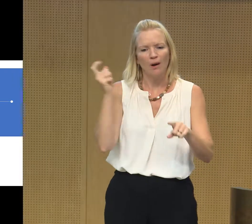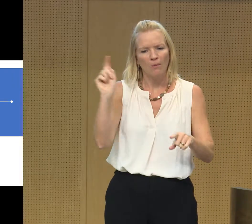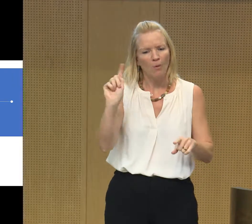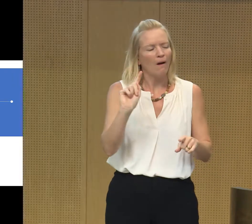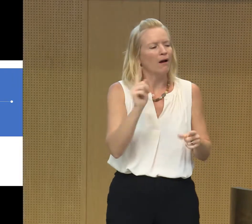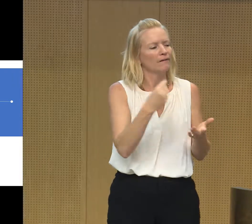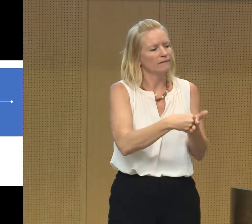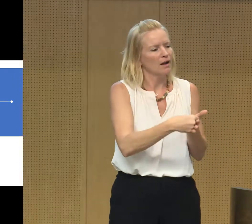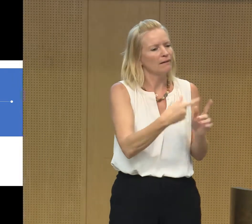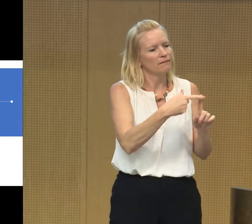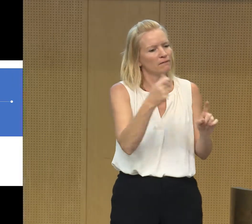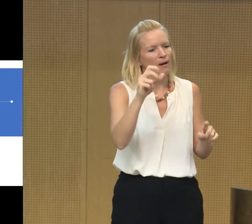deaf.